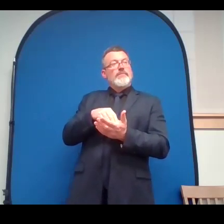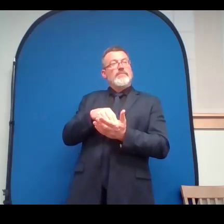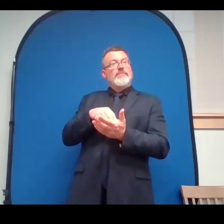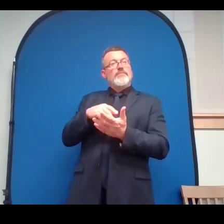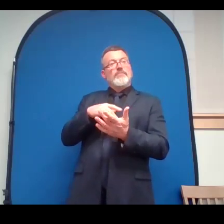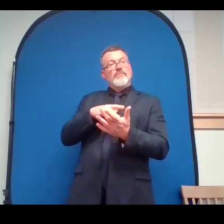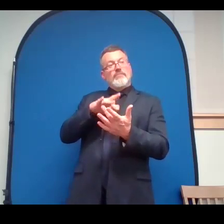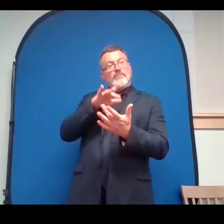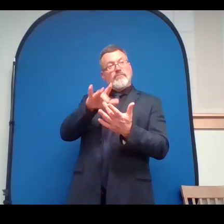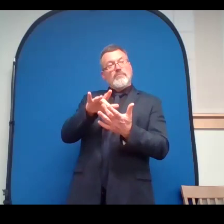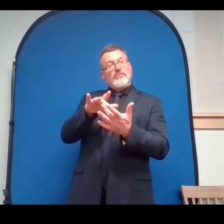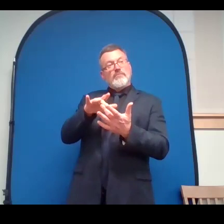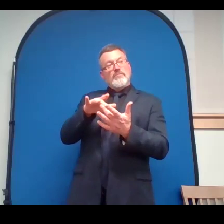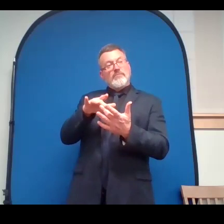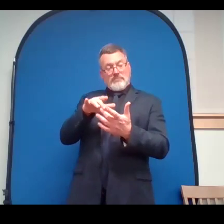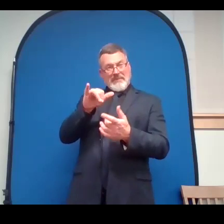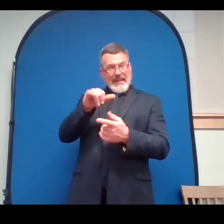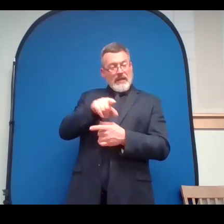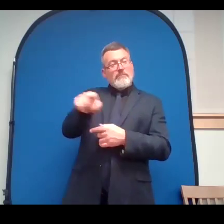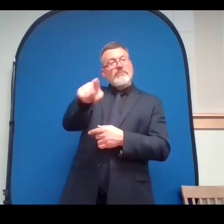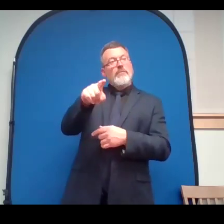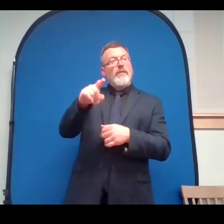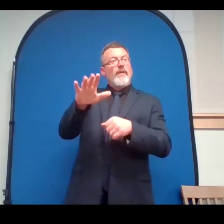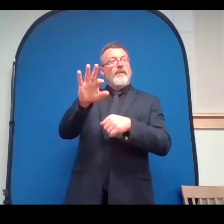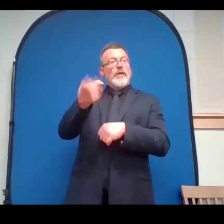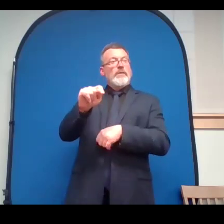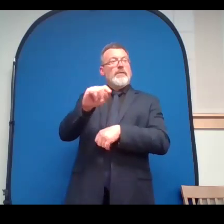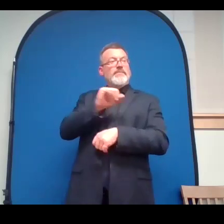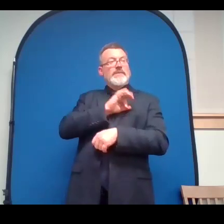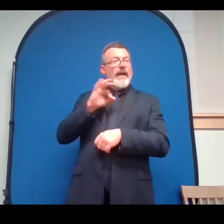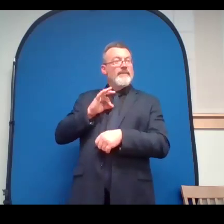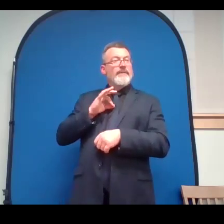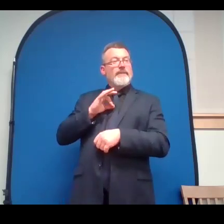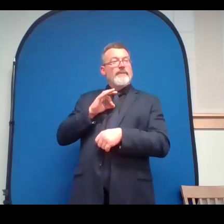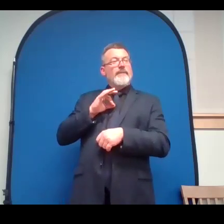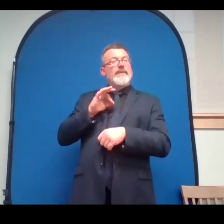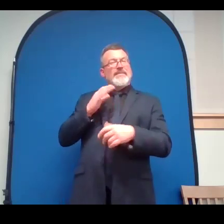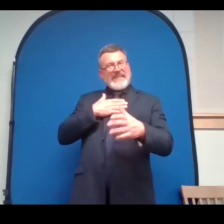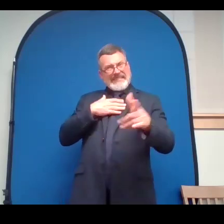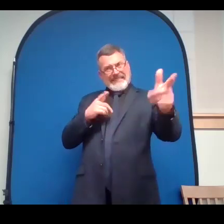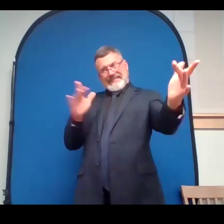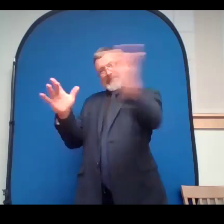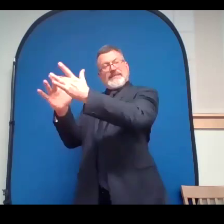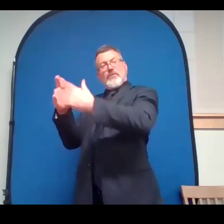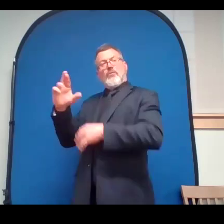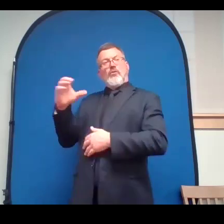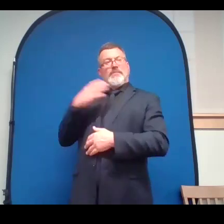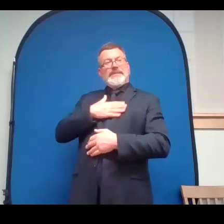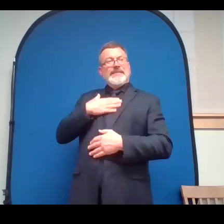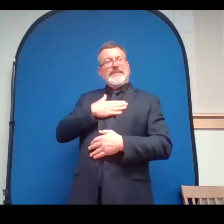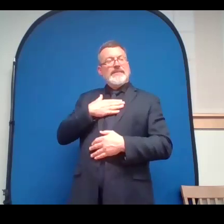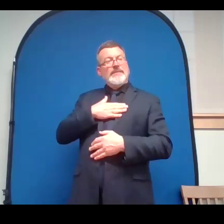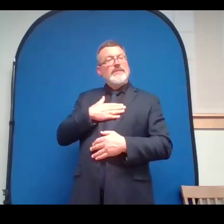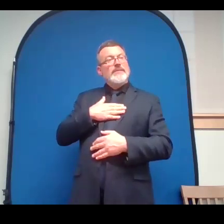to have them reach out to Sergeant First Class Card and see if they would be able to have